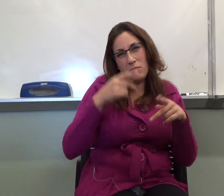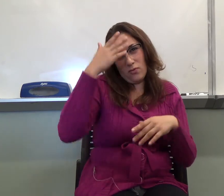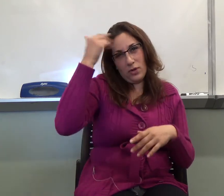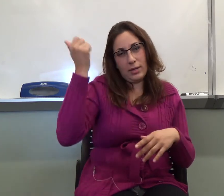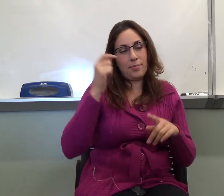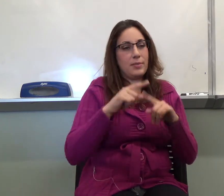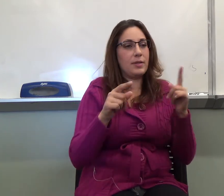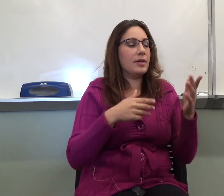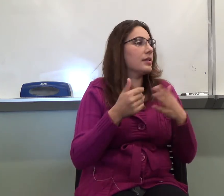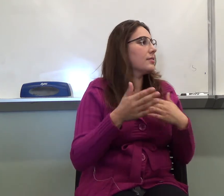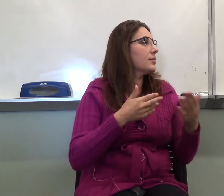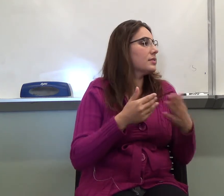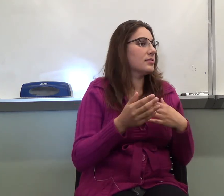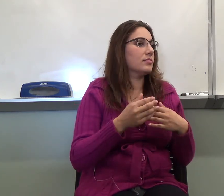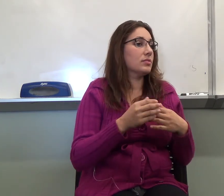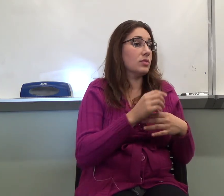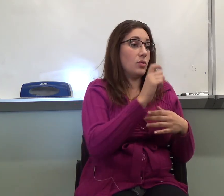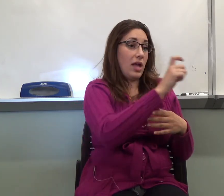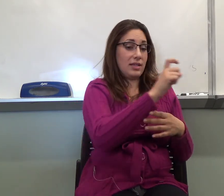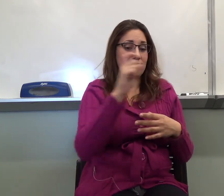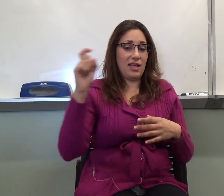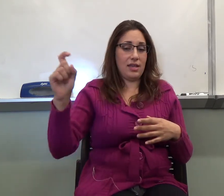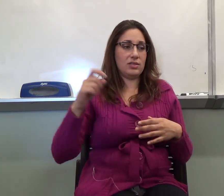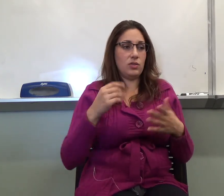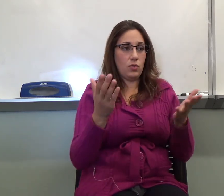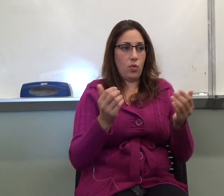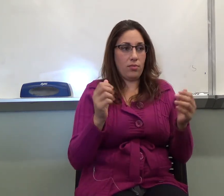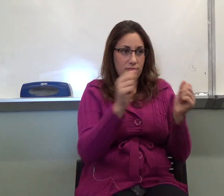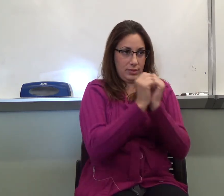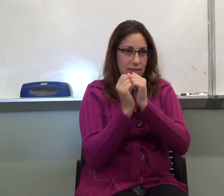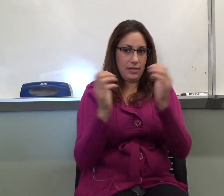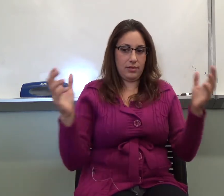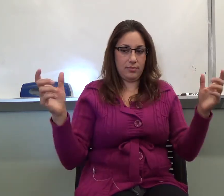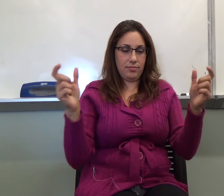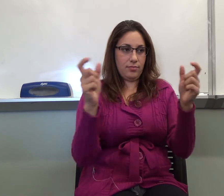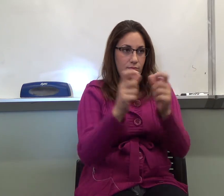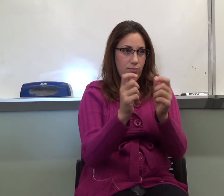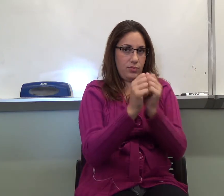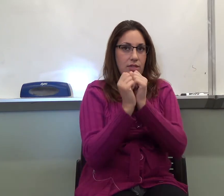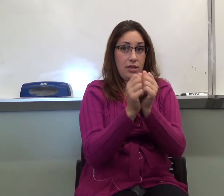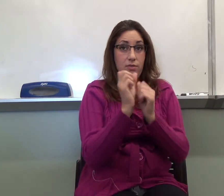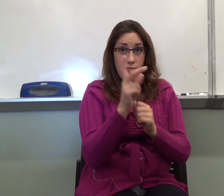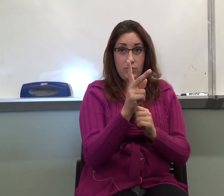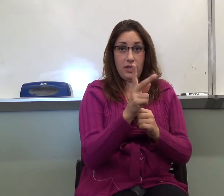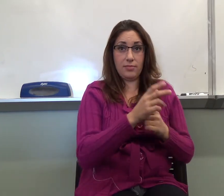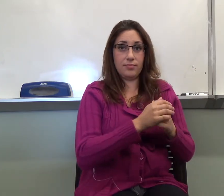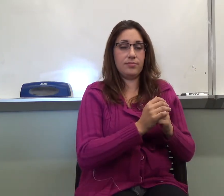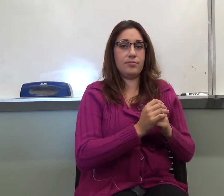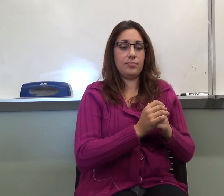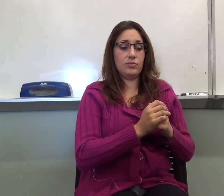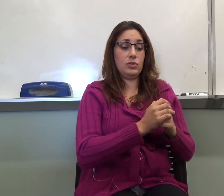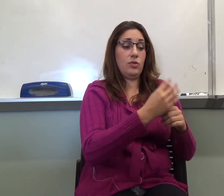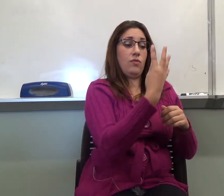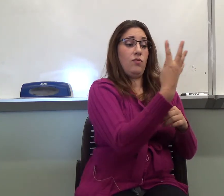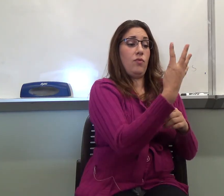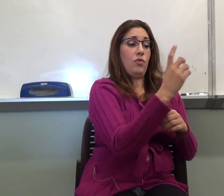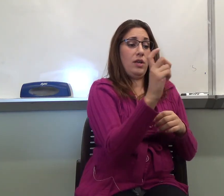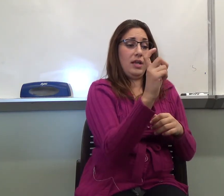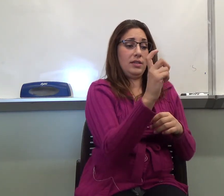get the x's together. I'm going to subtract 4x from this side, and likewise subtract 4x from this side. Now it goes.